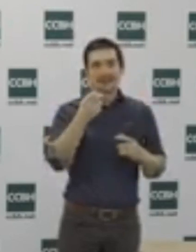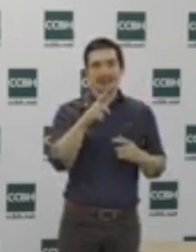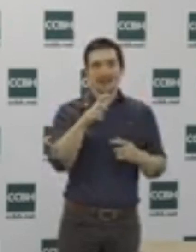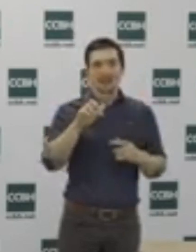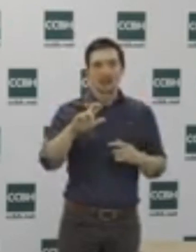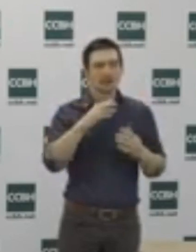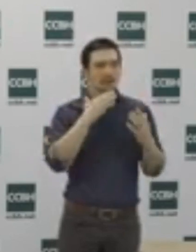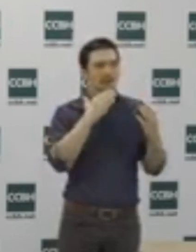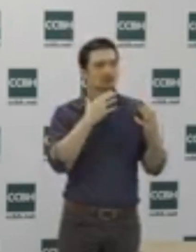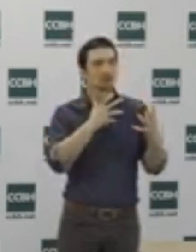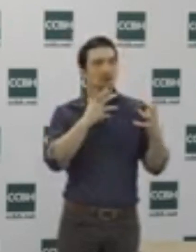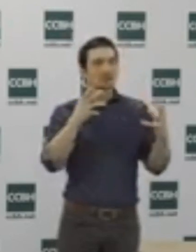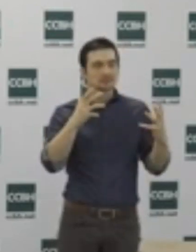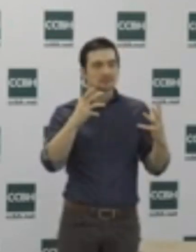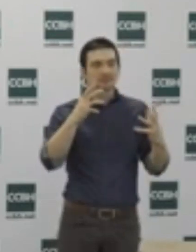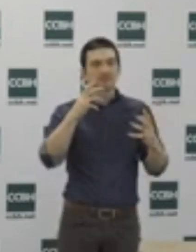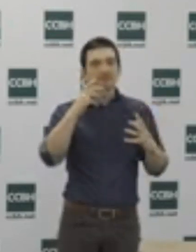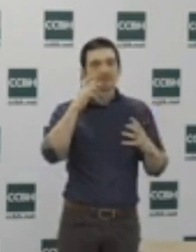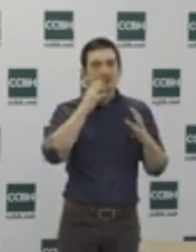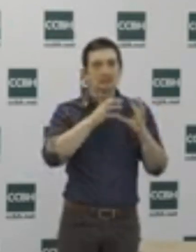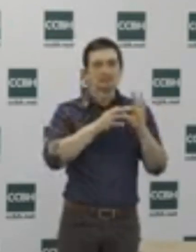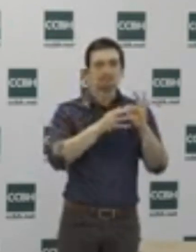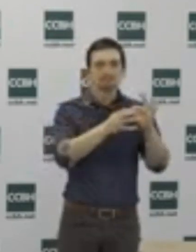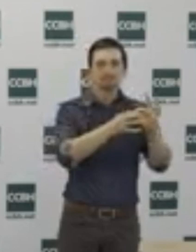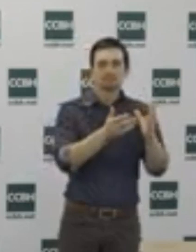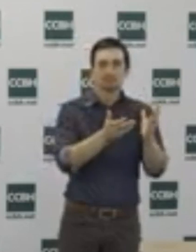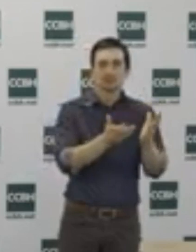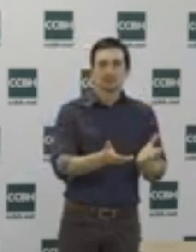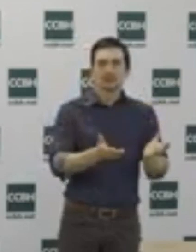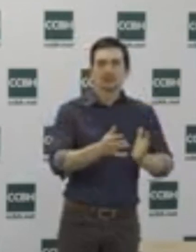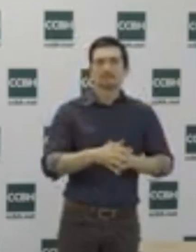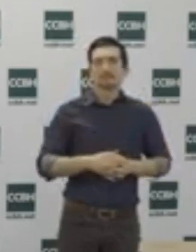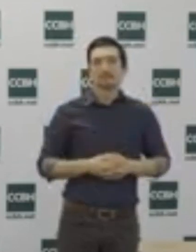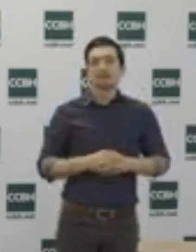thank you so much for all that you continue to do for us here. And I'd